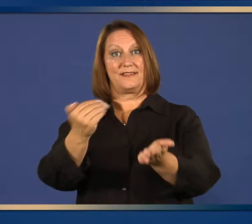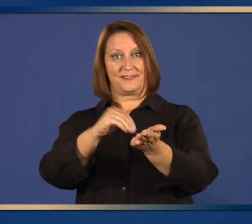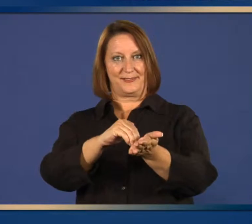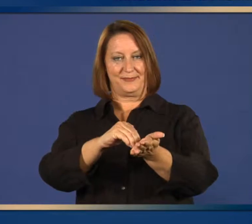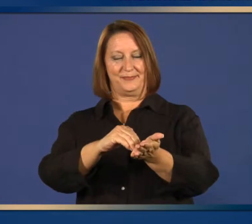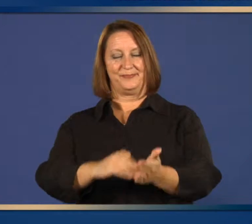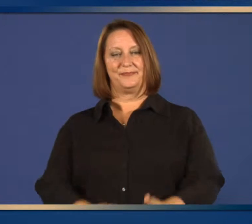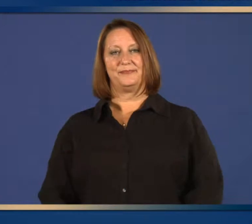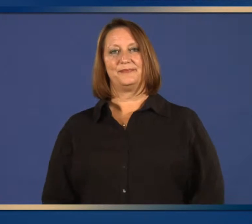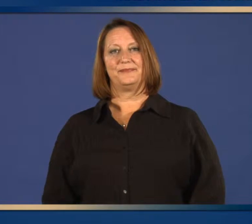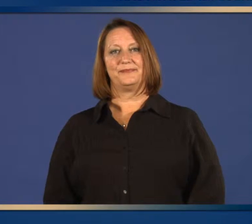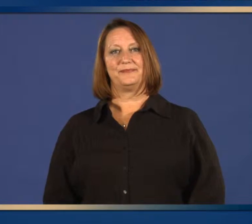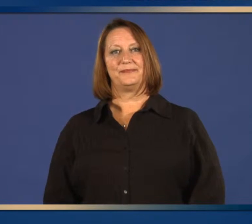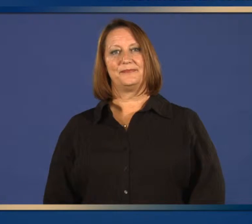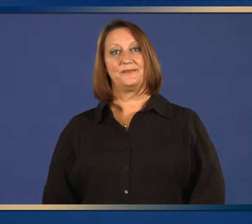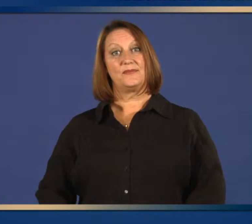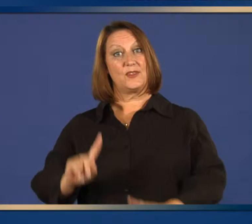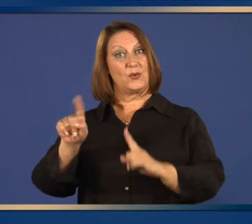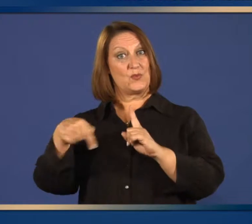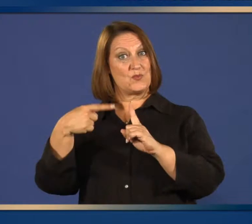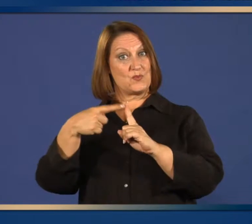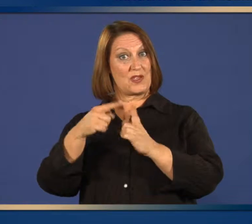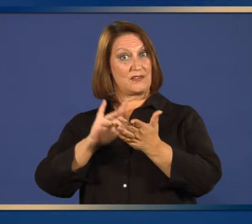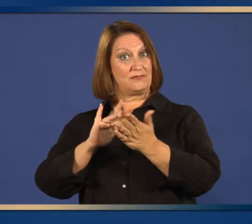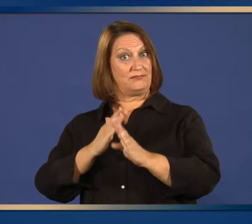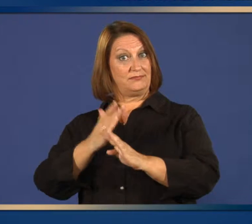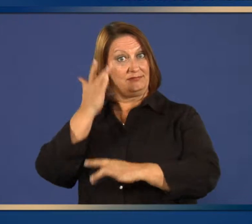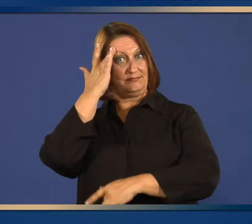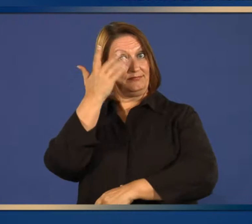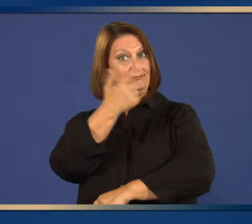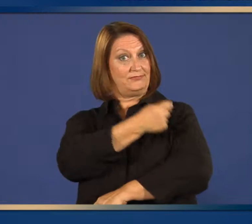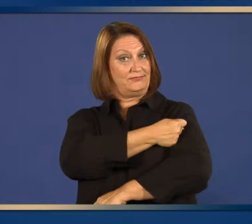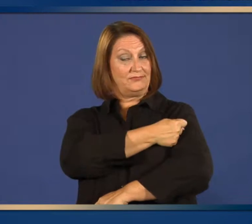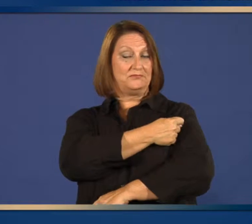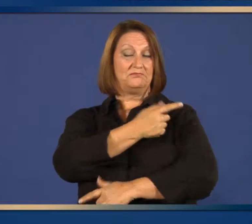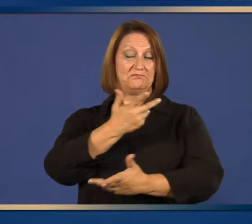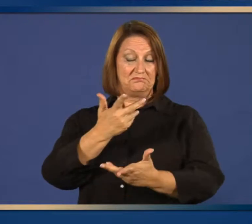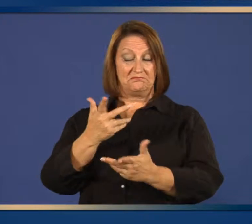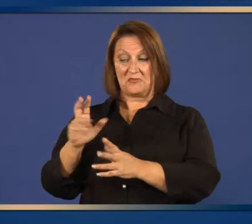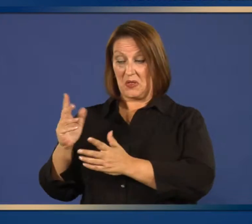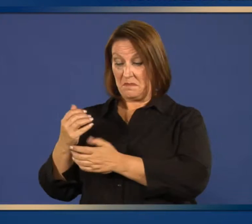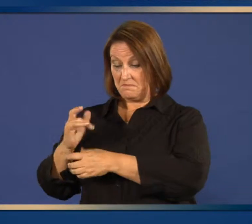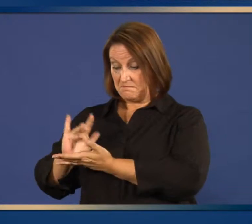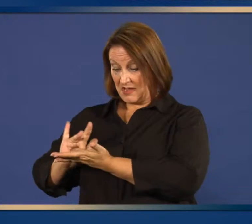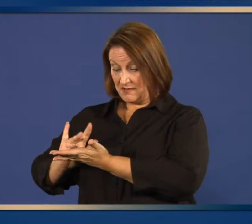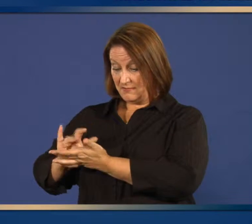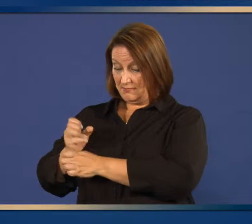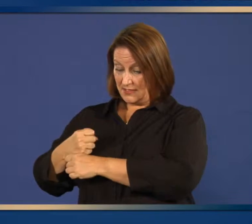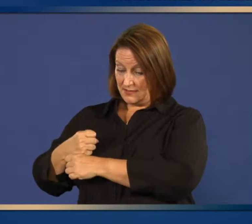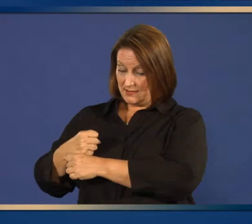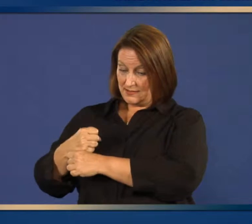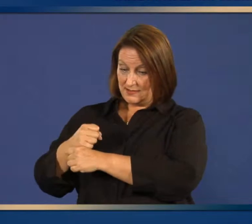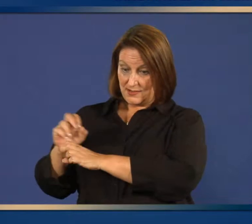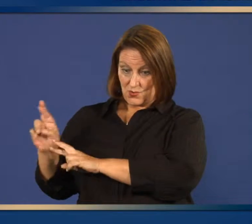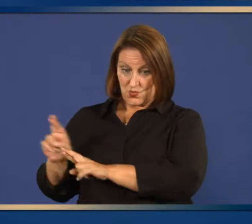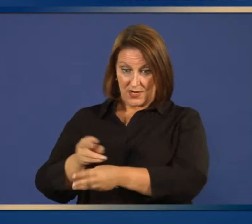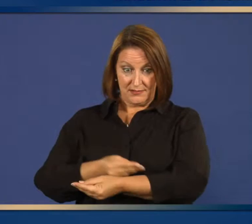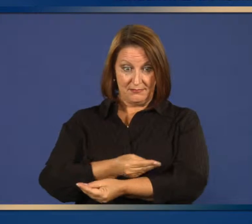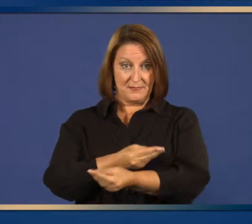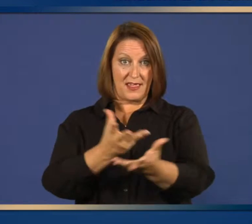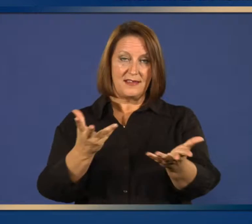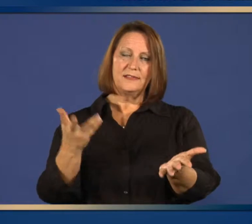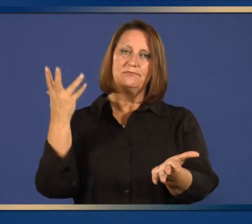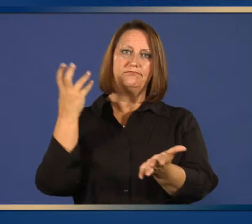When? Getting the vaccine as soon as it is available will provide protection if the flu season